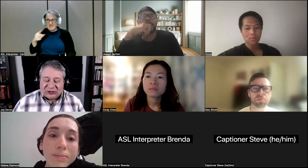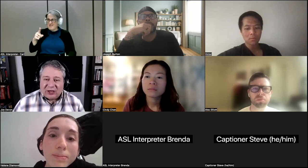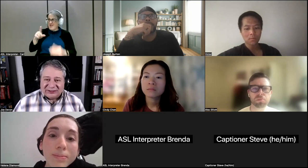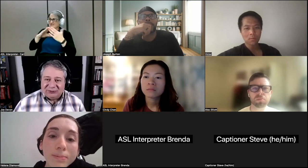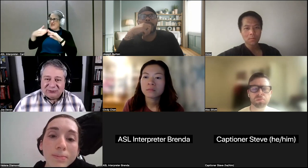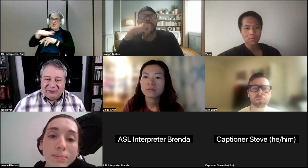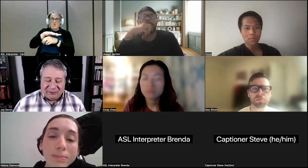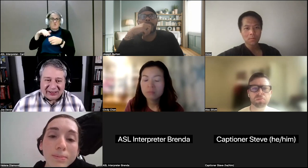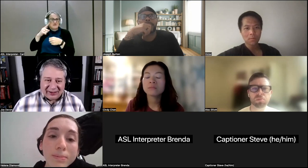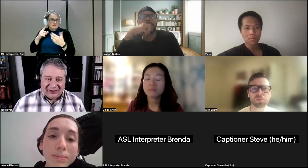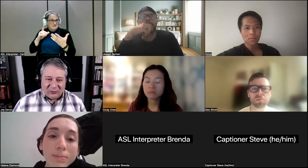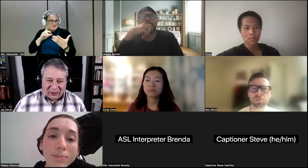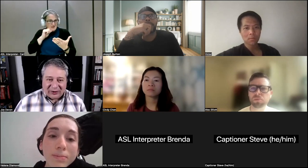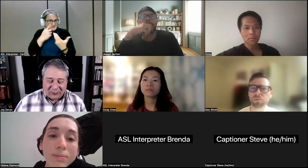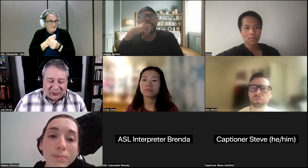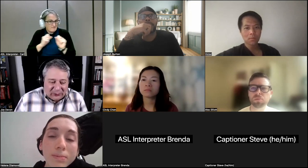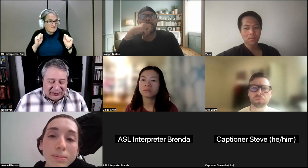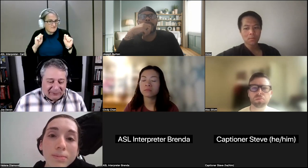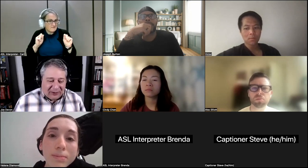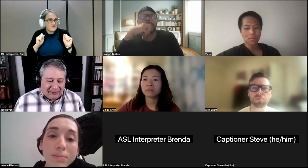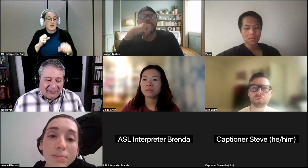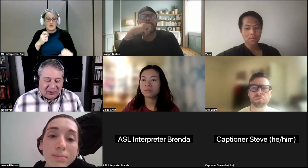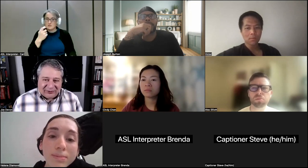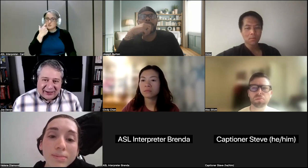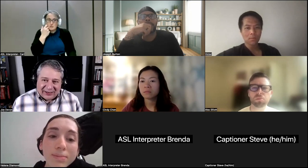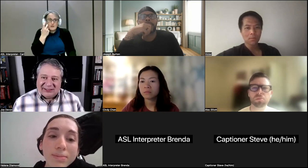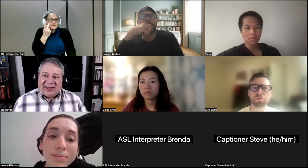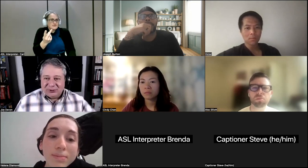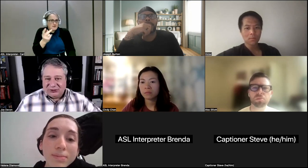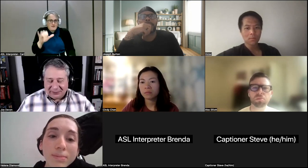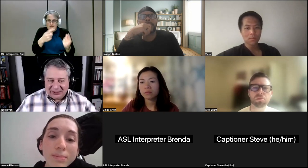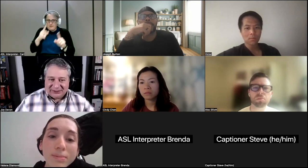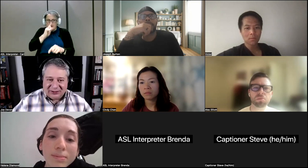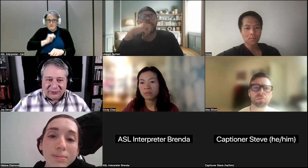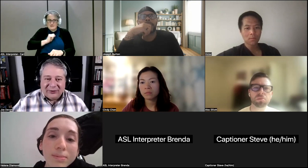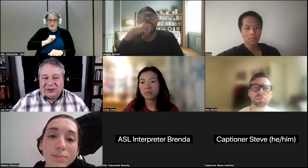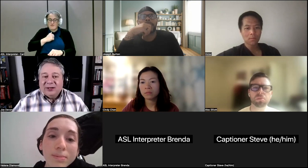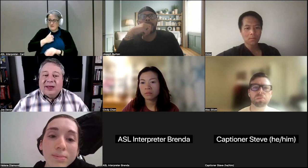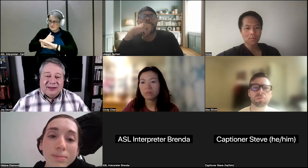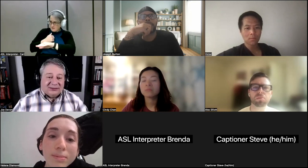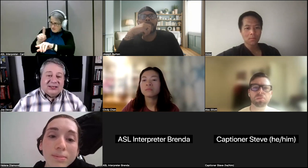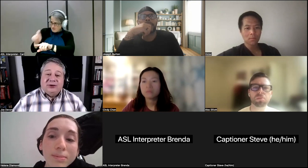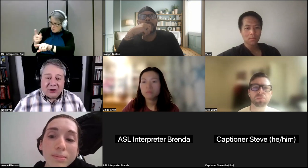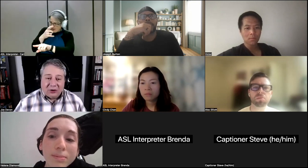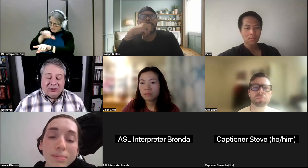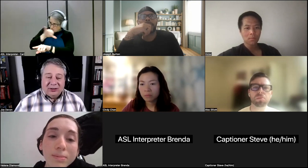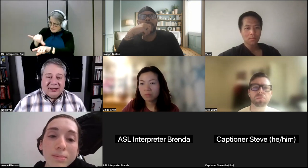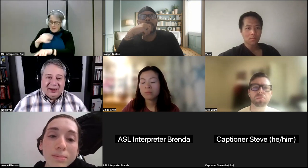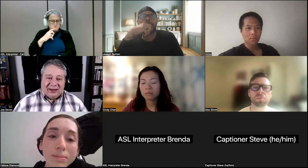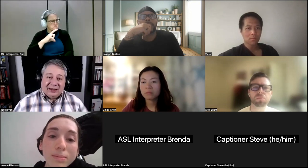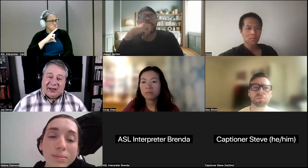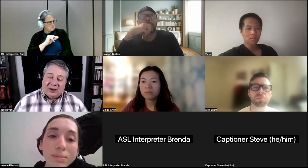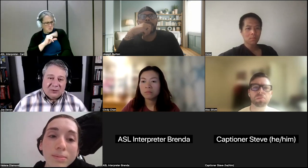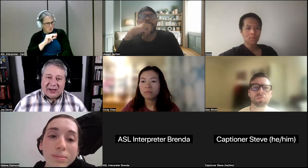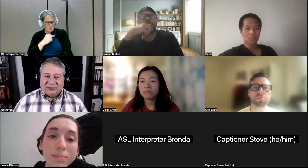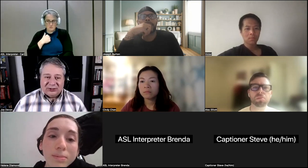just saw this in front of me where we were in that bad part of town. And I said, hey, would you like me to stick around? And they said, no. And